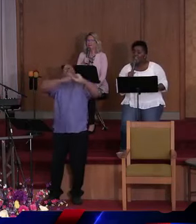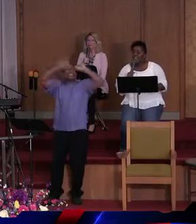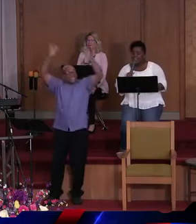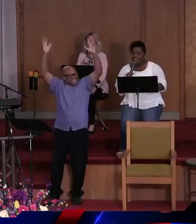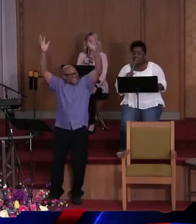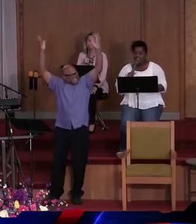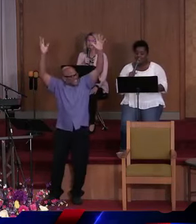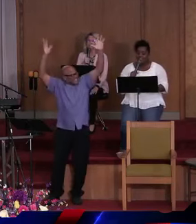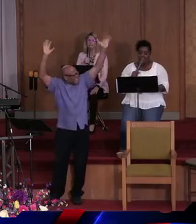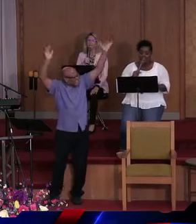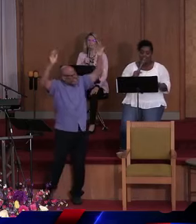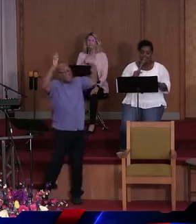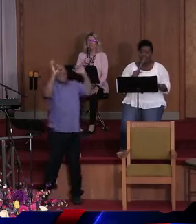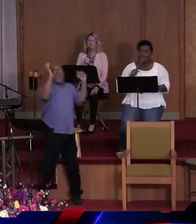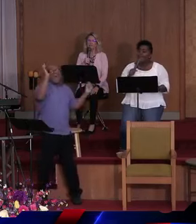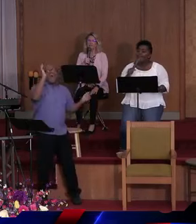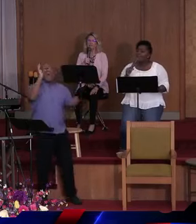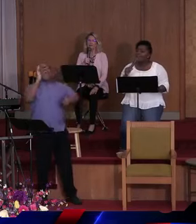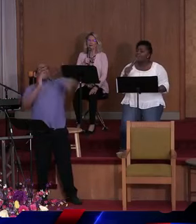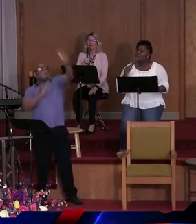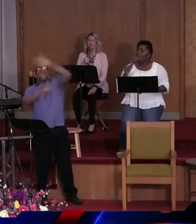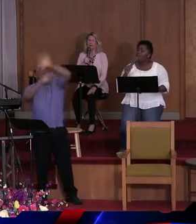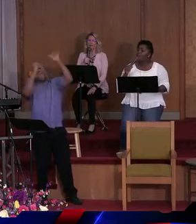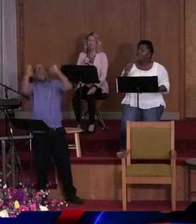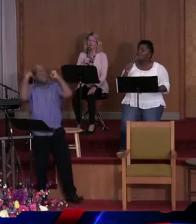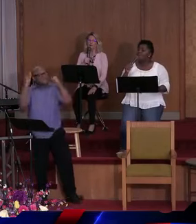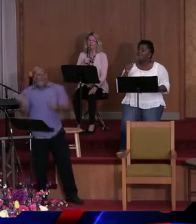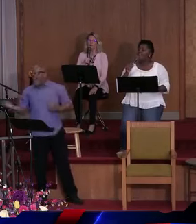friend. One more time, say,